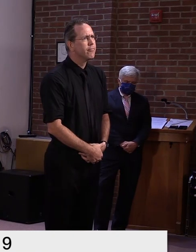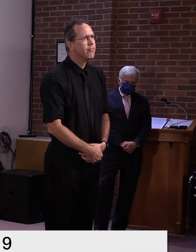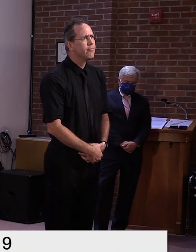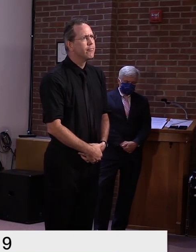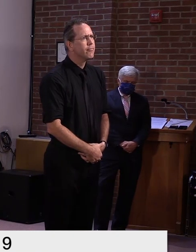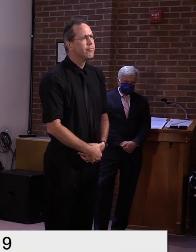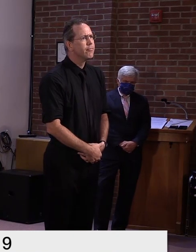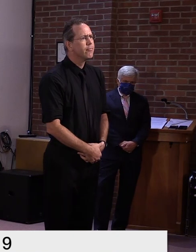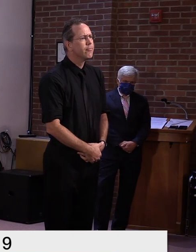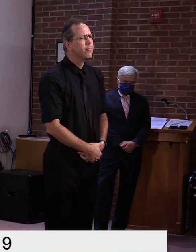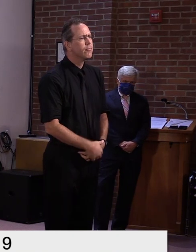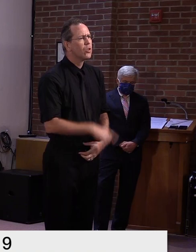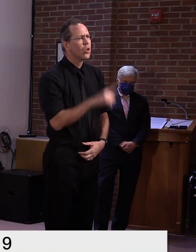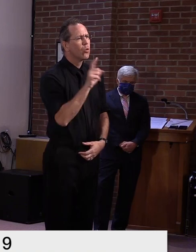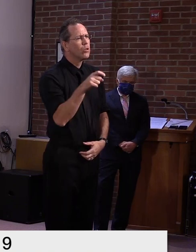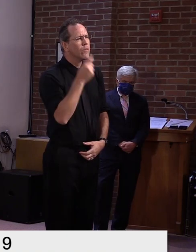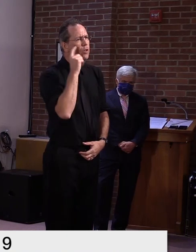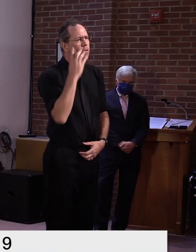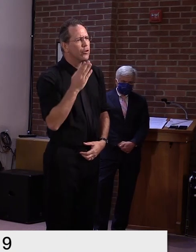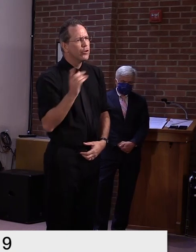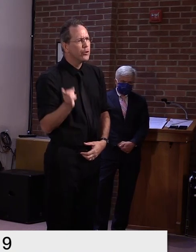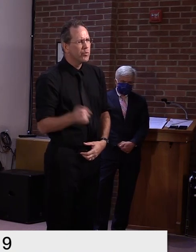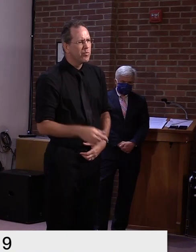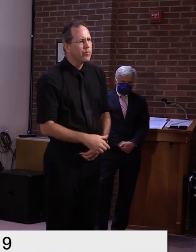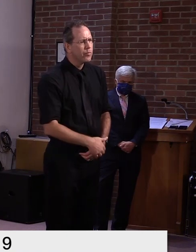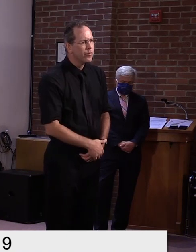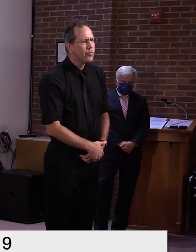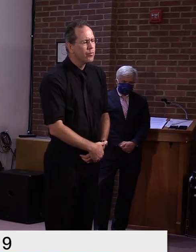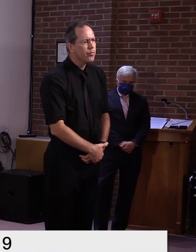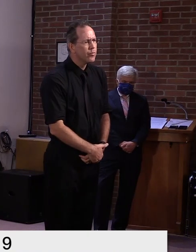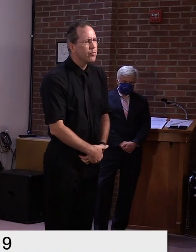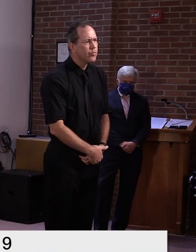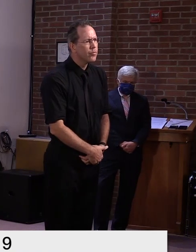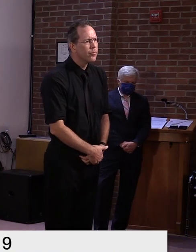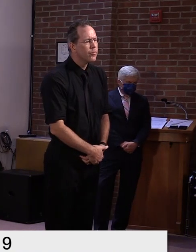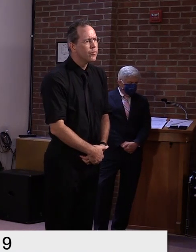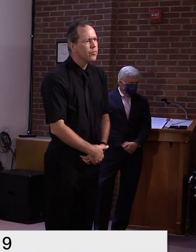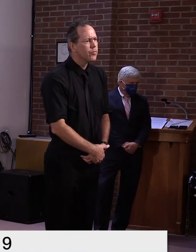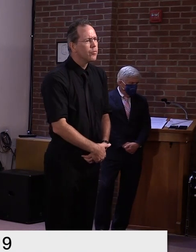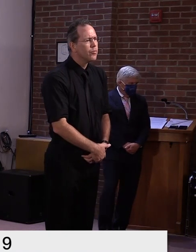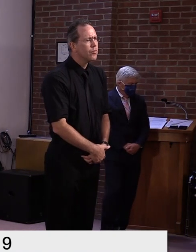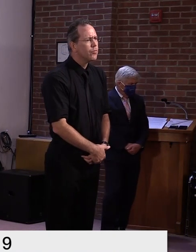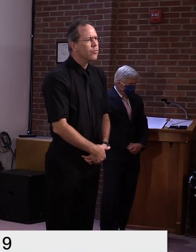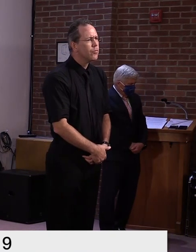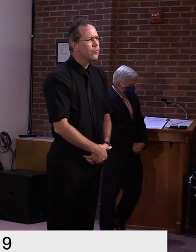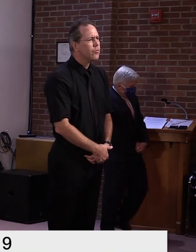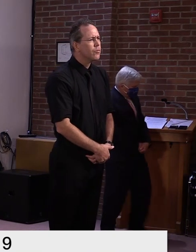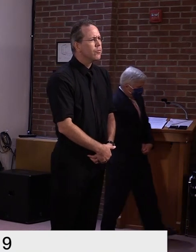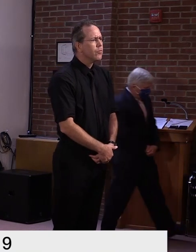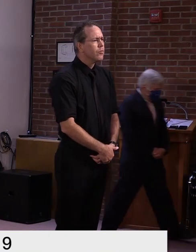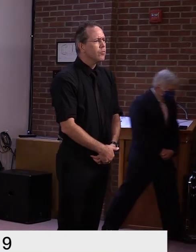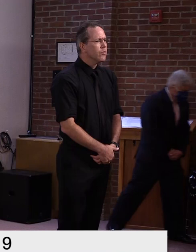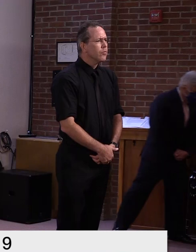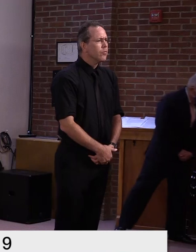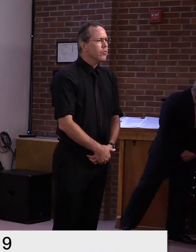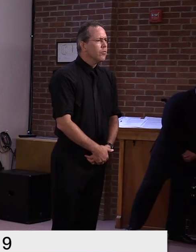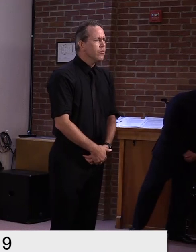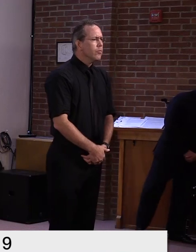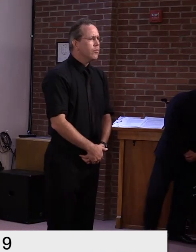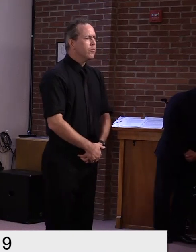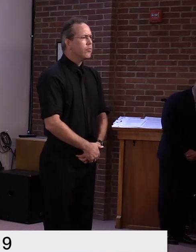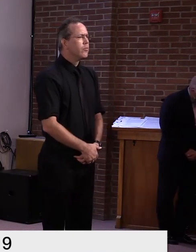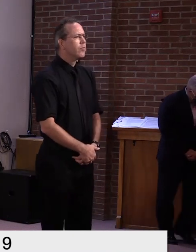think it was, about being, maybe last week, about putting more money into marketing to help the hospitality, the creator,